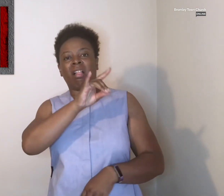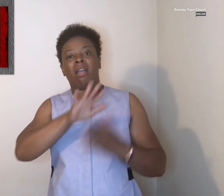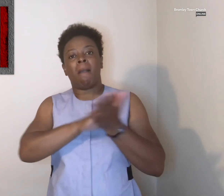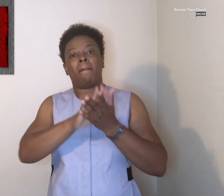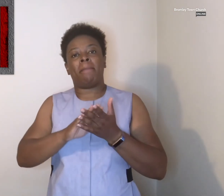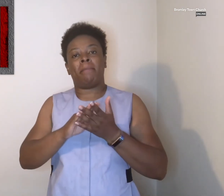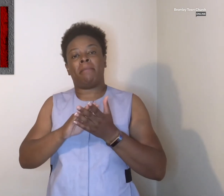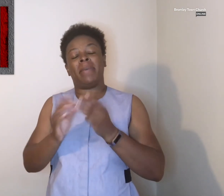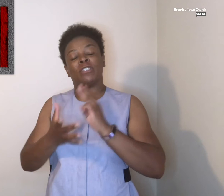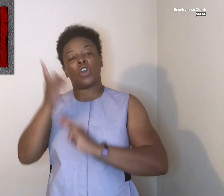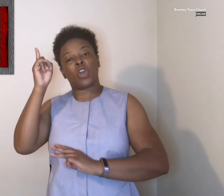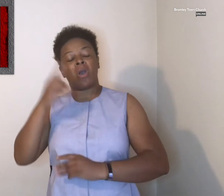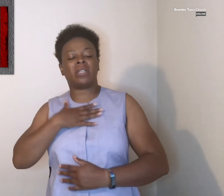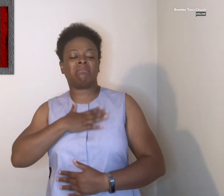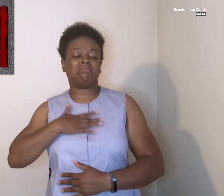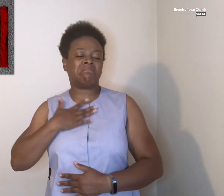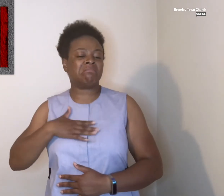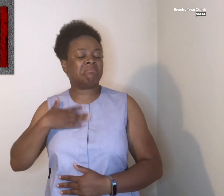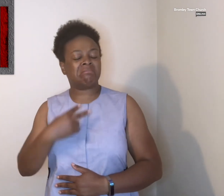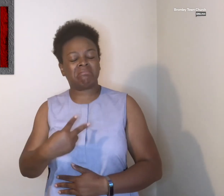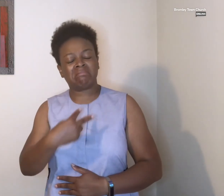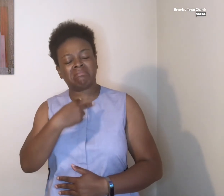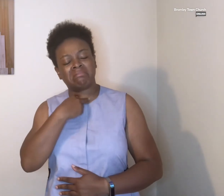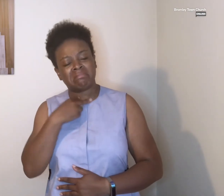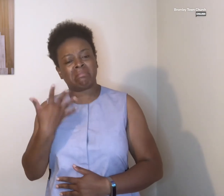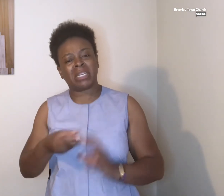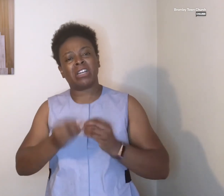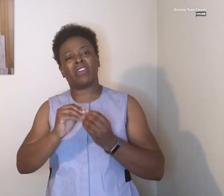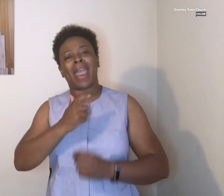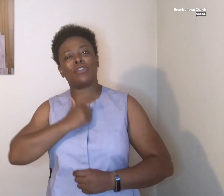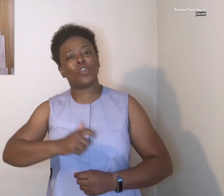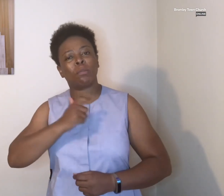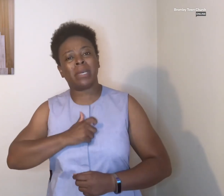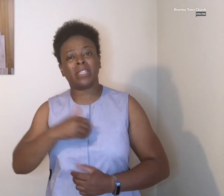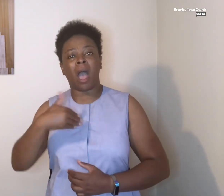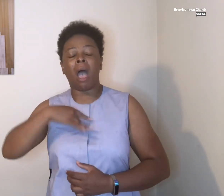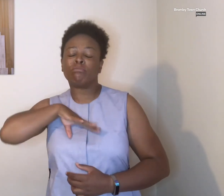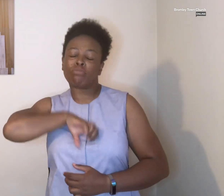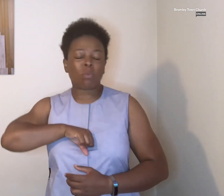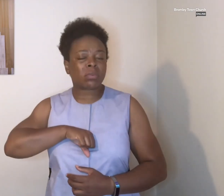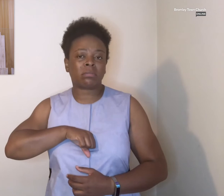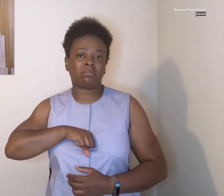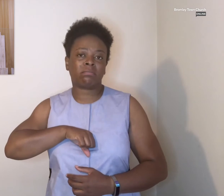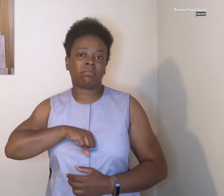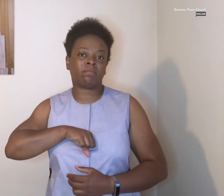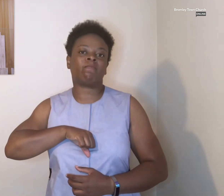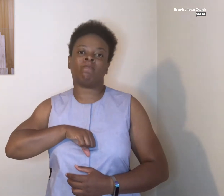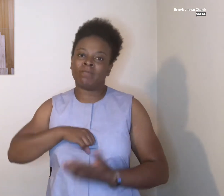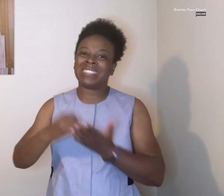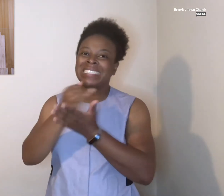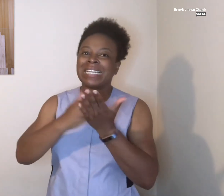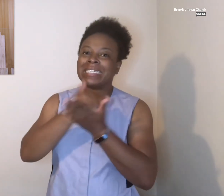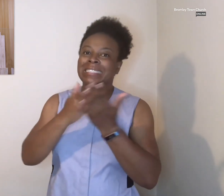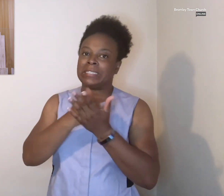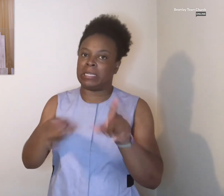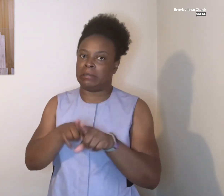made them and put them on the earth. It broke his heart." Sin is a power. And it's a power that seems